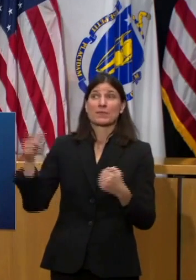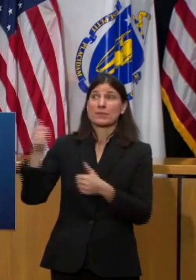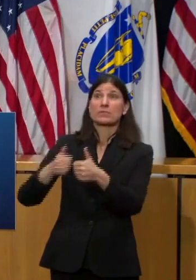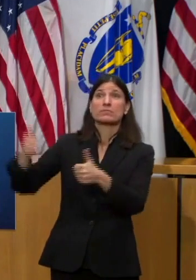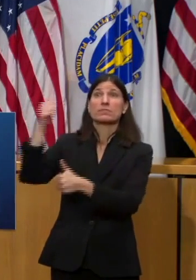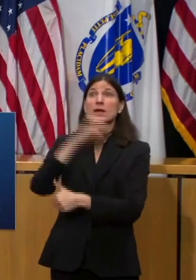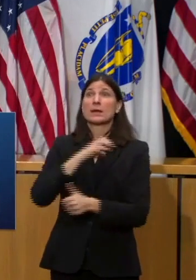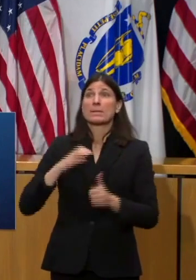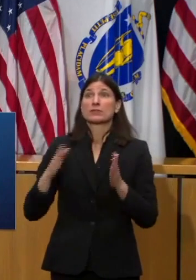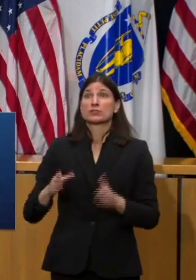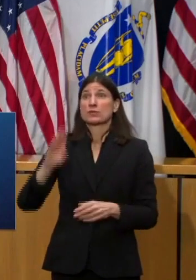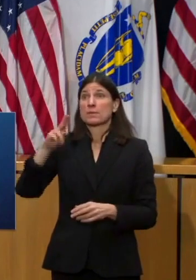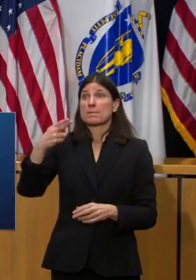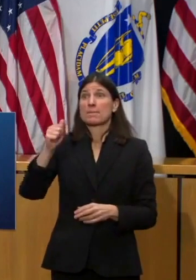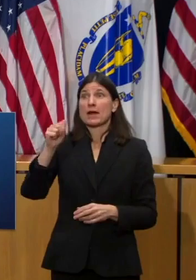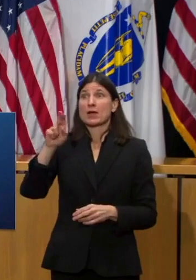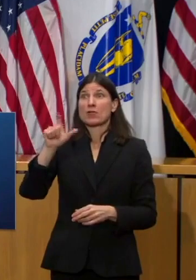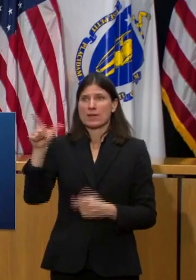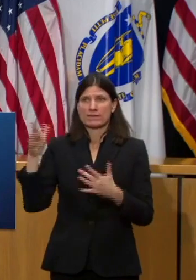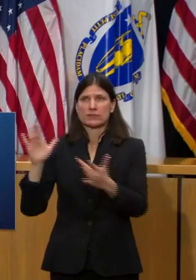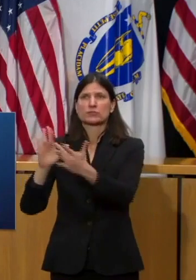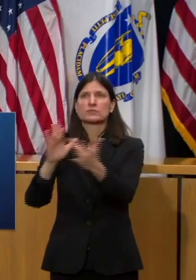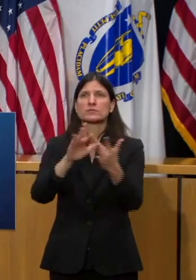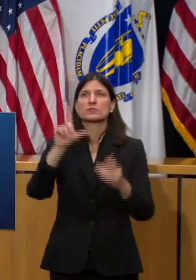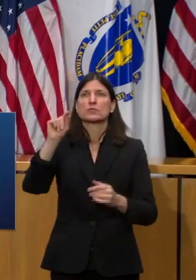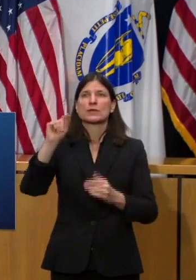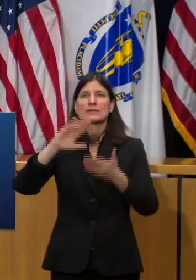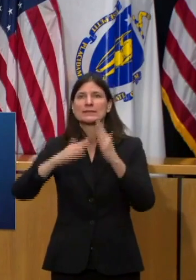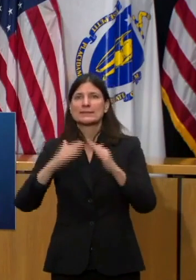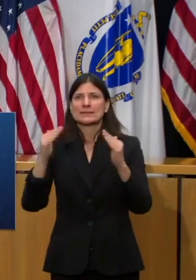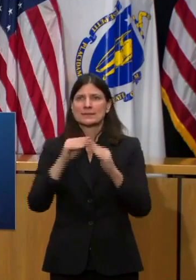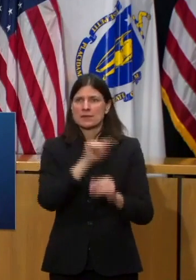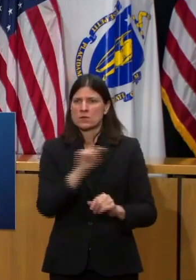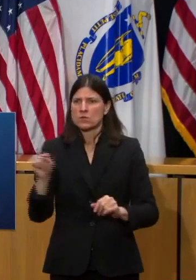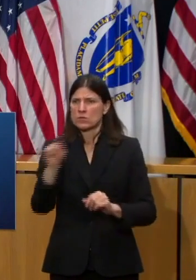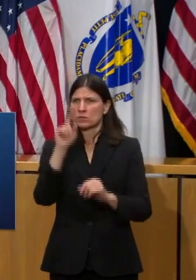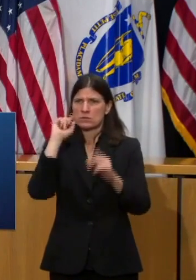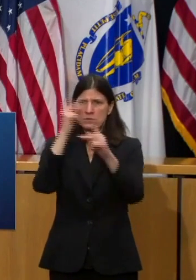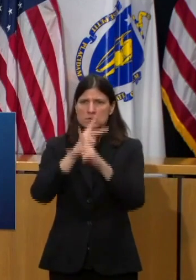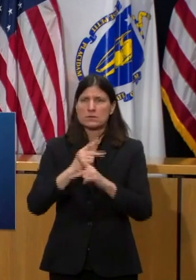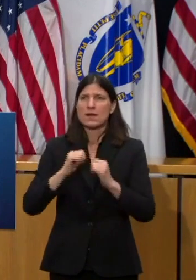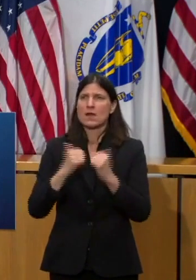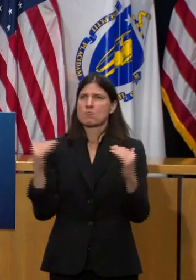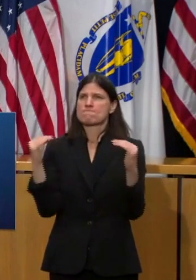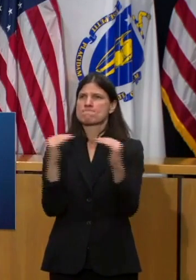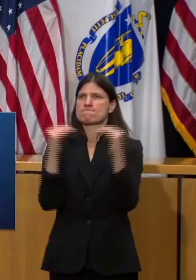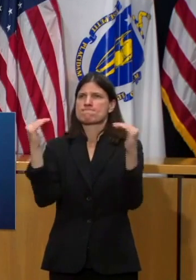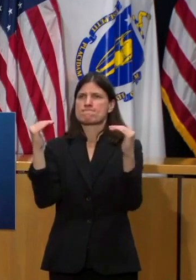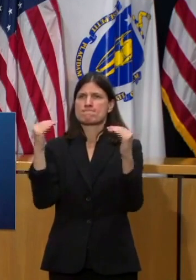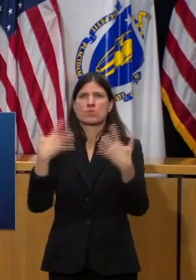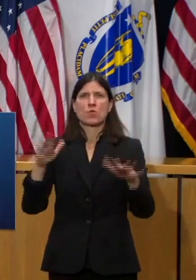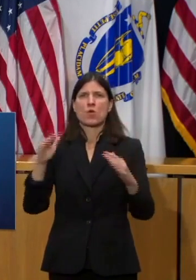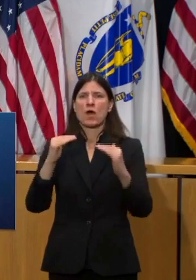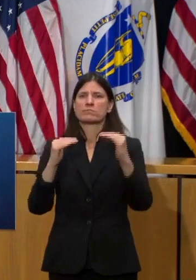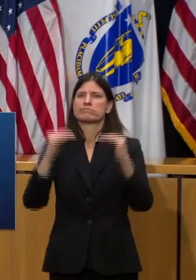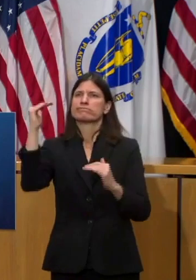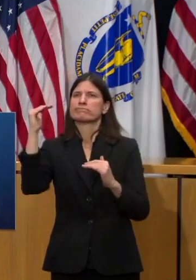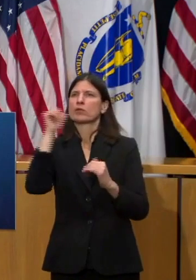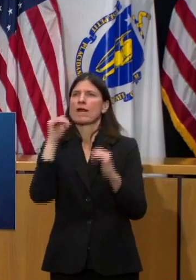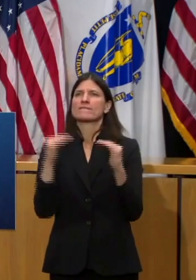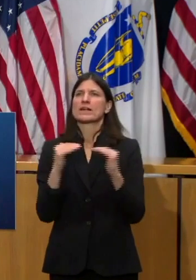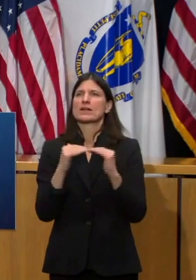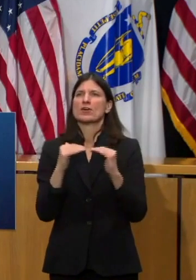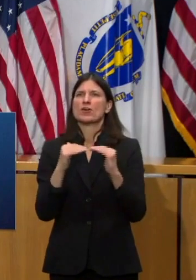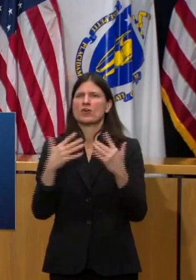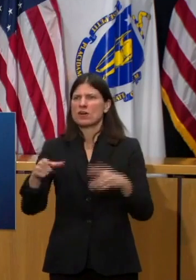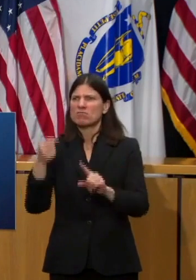vaccine access. And the administration will also work with their local boards of health to streamline access and increase efficiency.